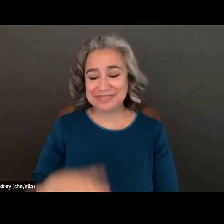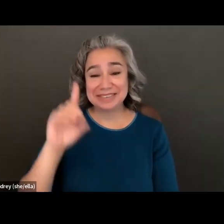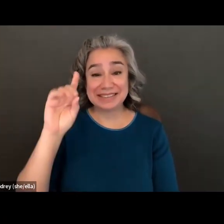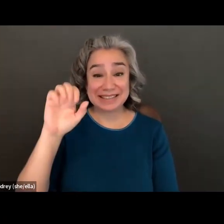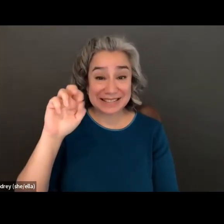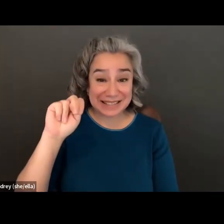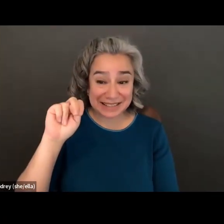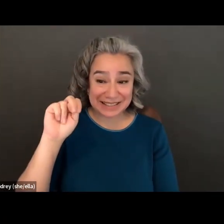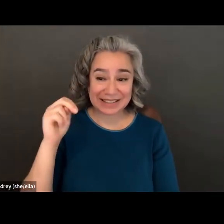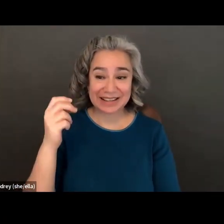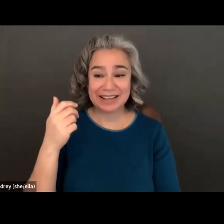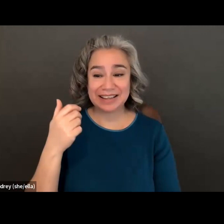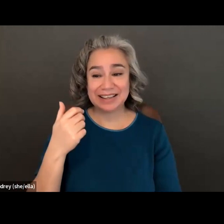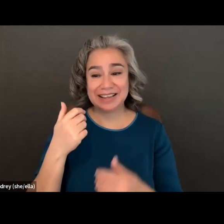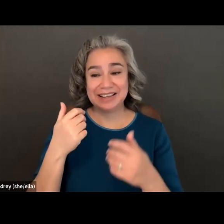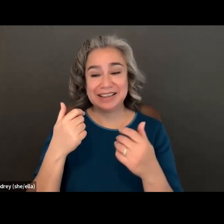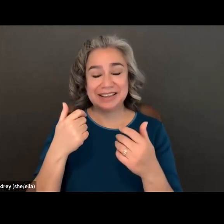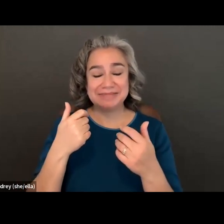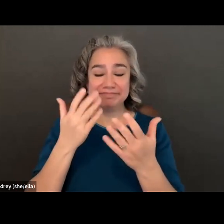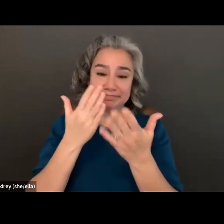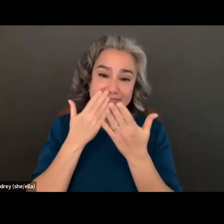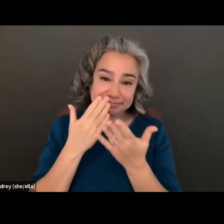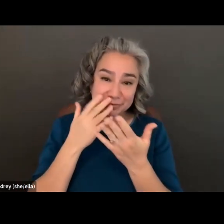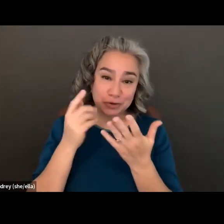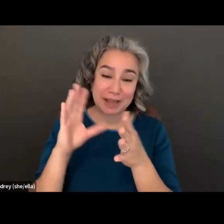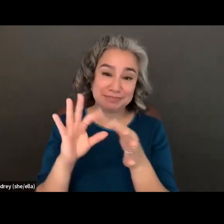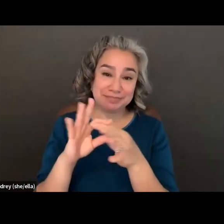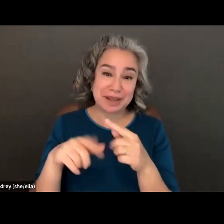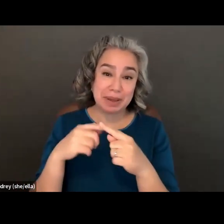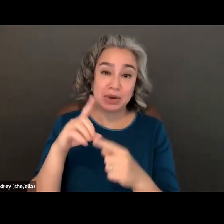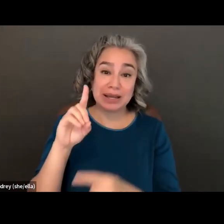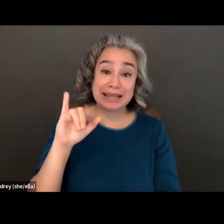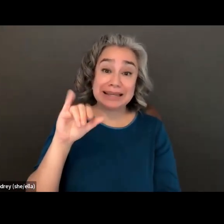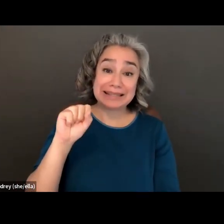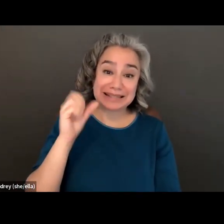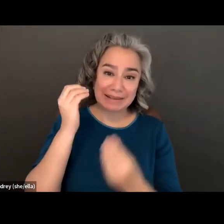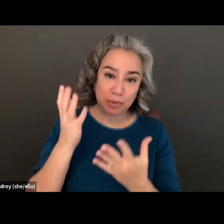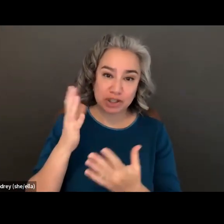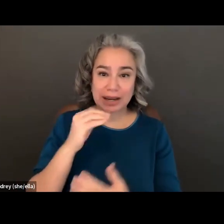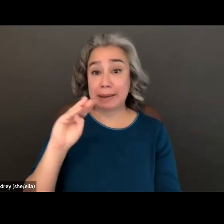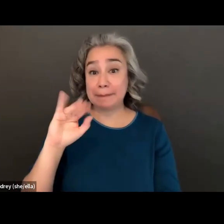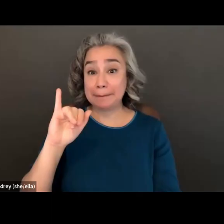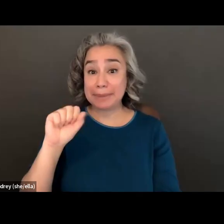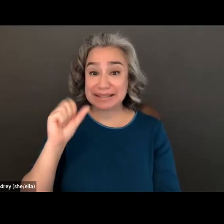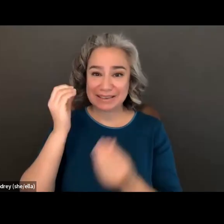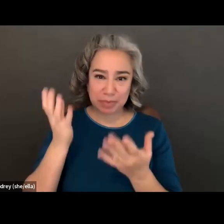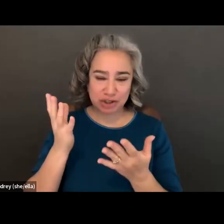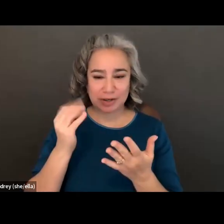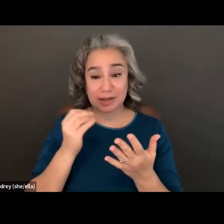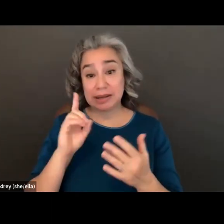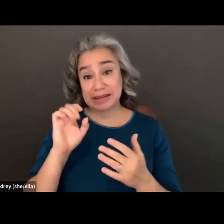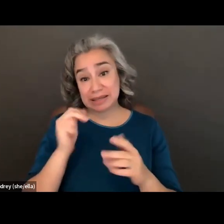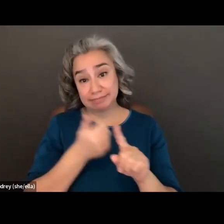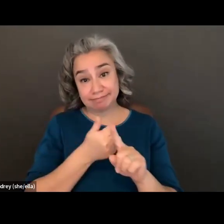to share, to thank you for your input on the disinformation and misinformation, and to point out that you are the person in charge